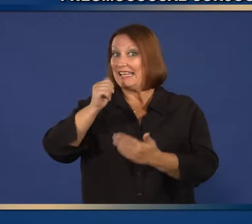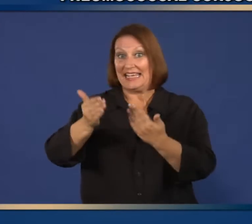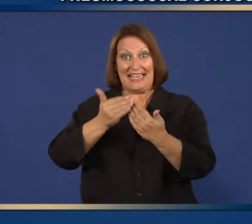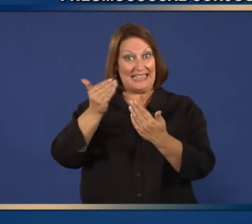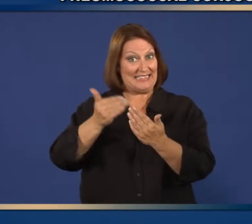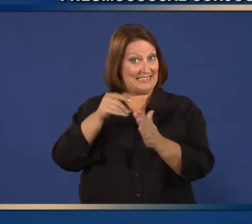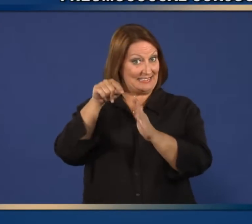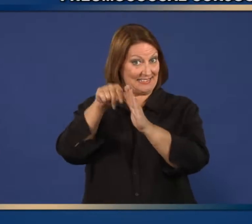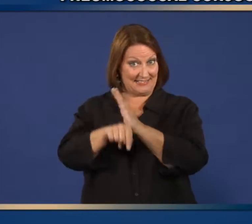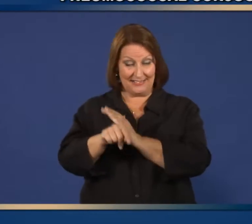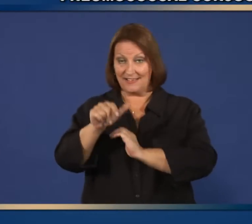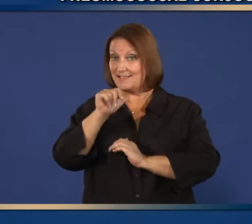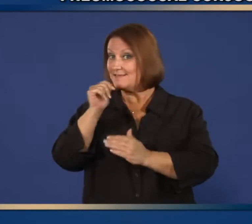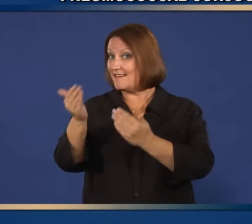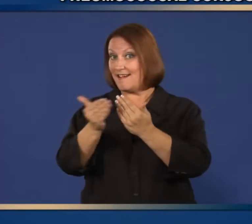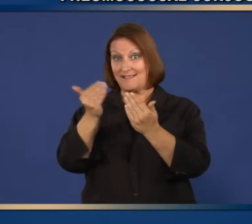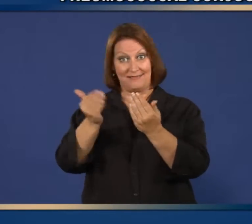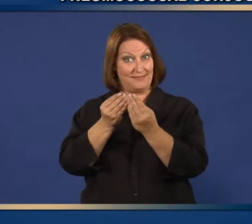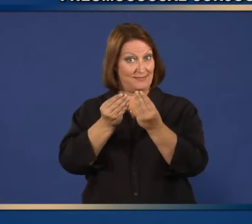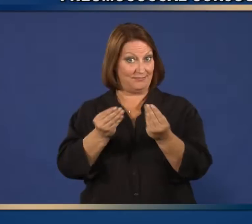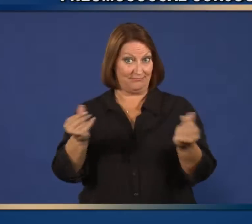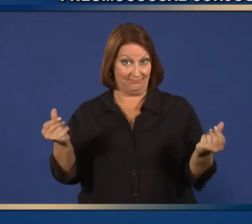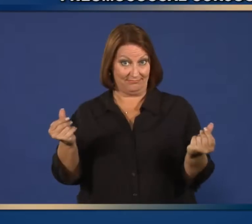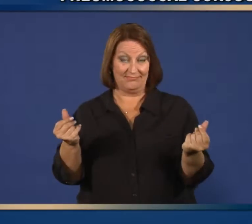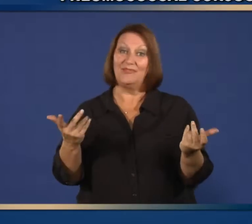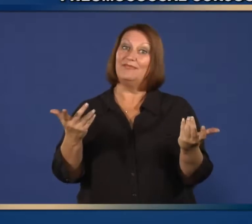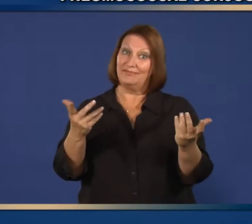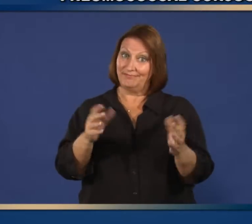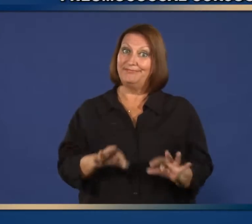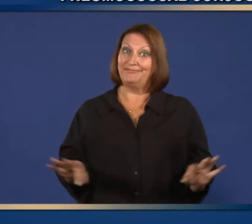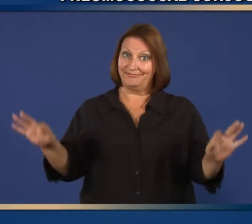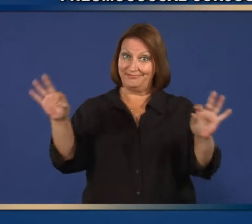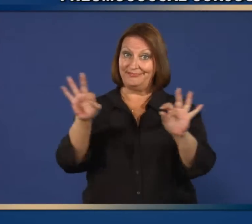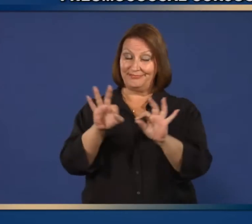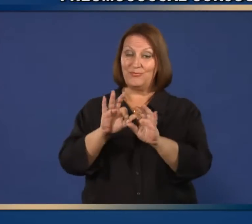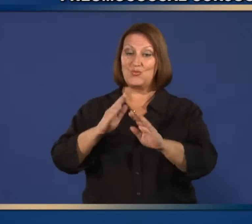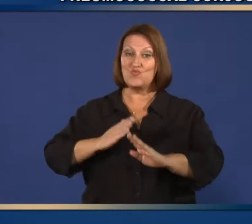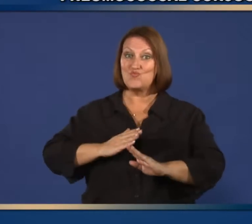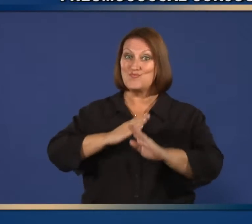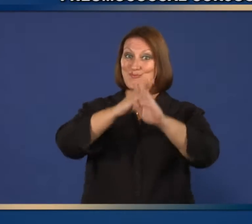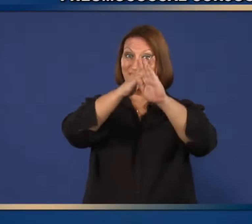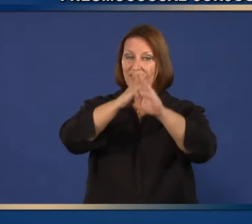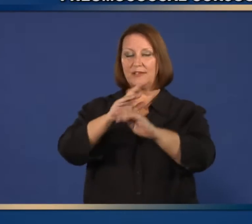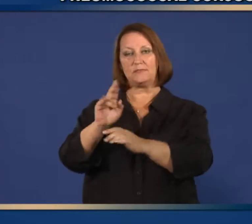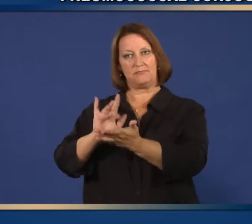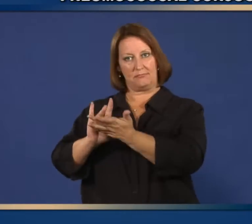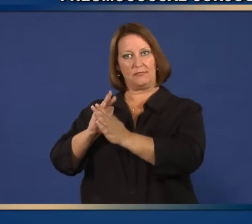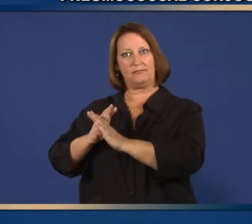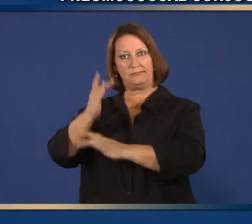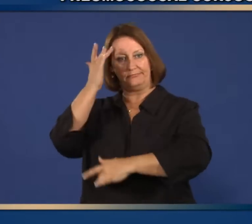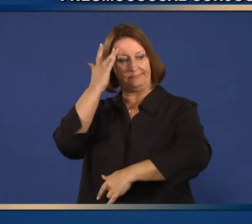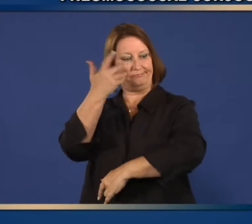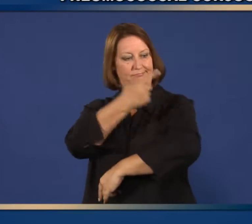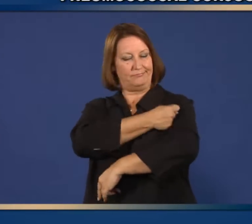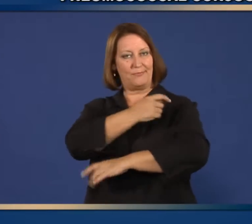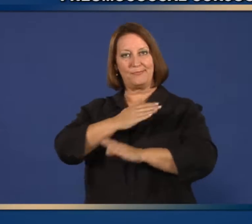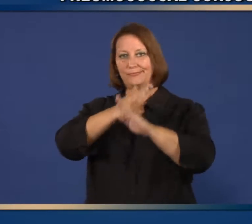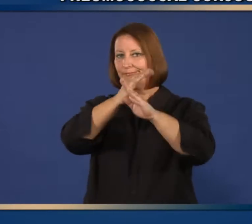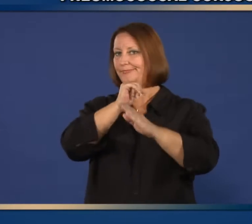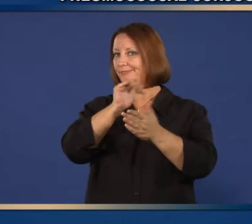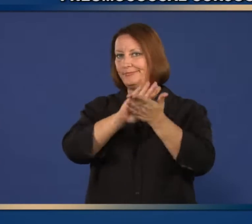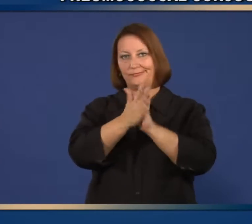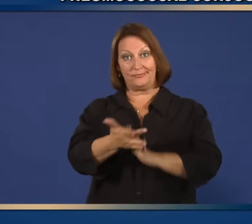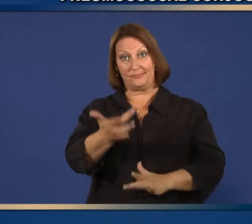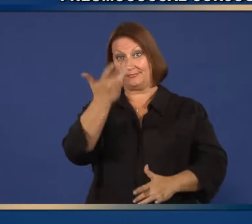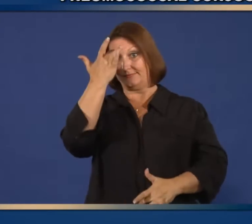This makes prevention of pneumococcal infections through vaccination even more important.